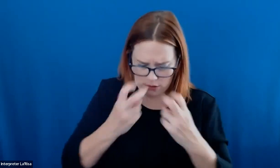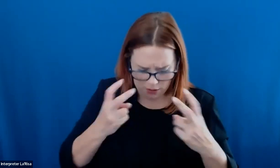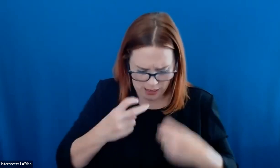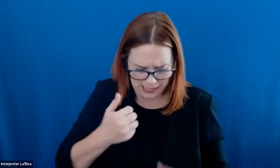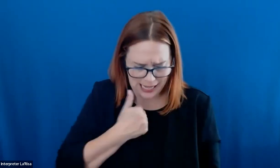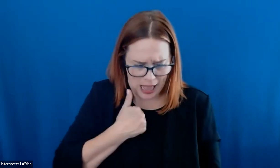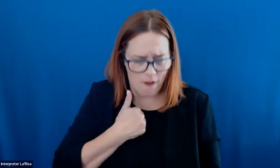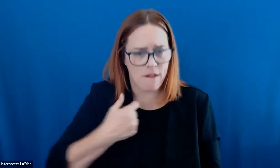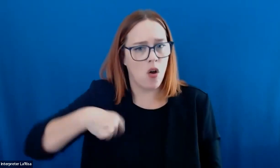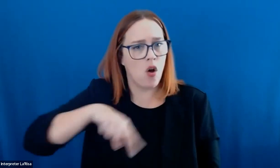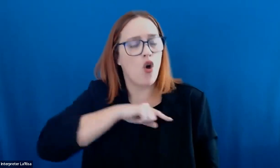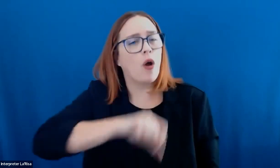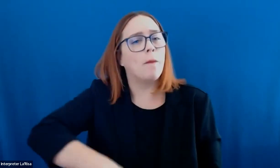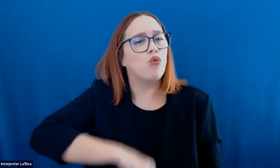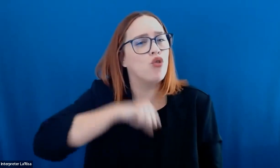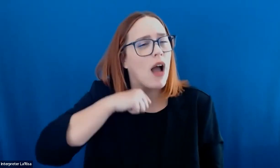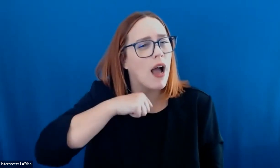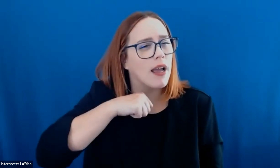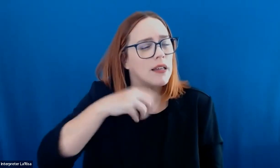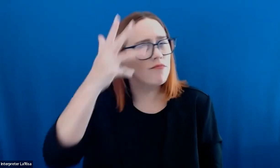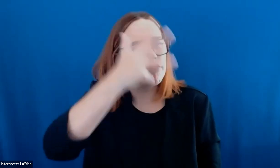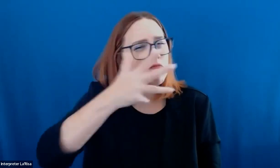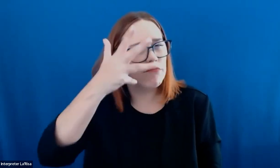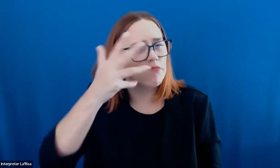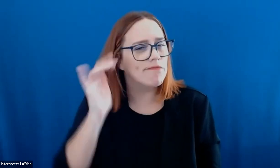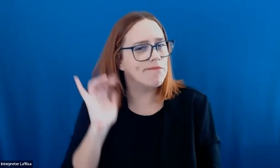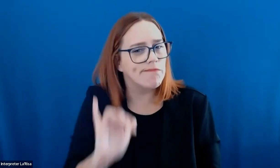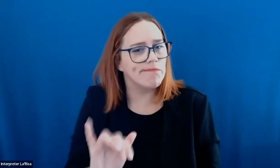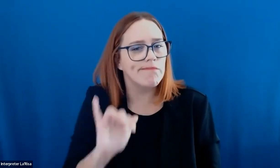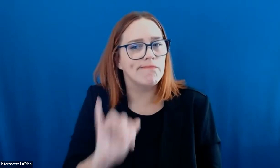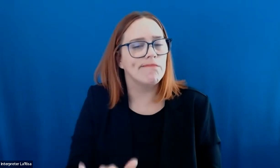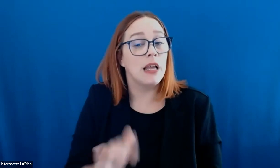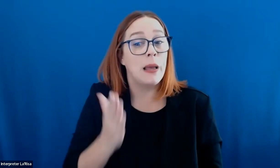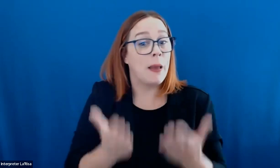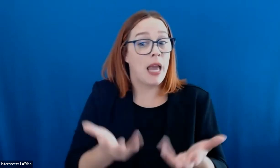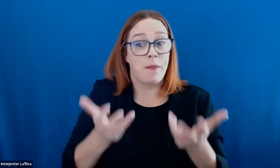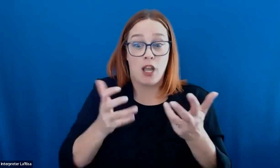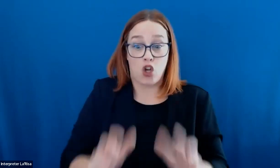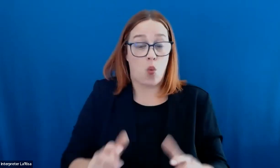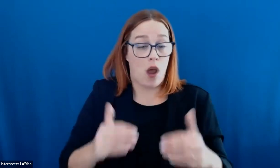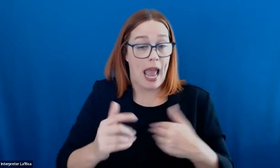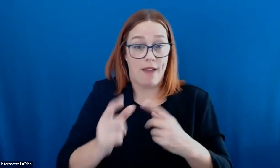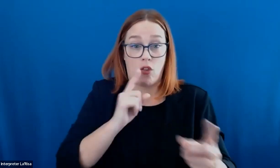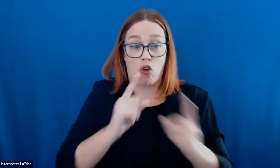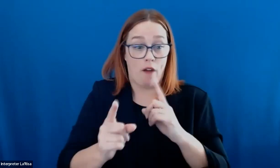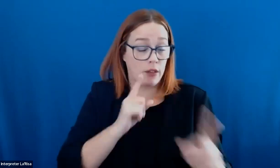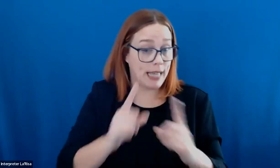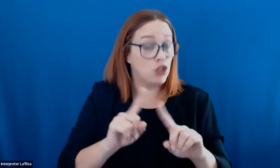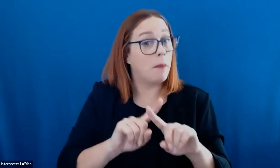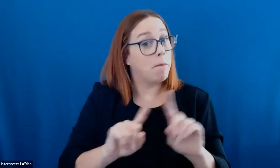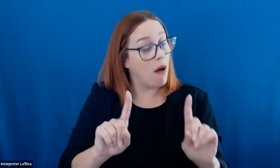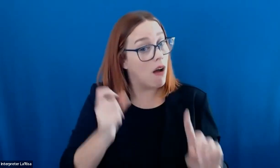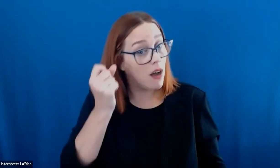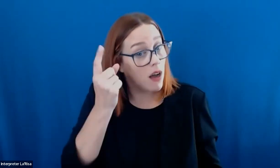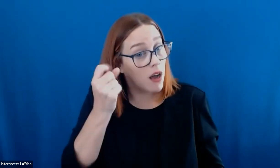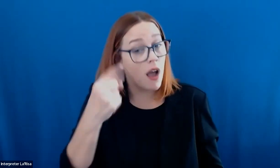pride and not really wanting to have the conversation, because I know there are some people in